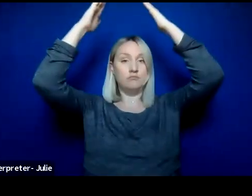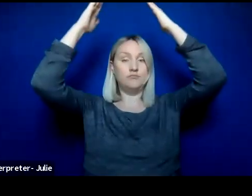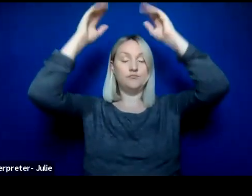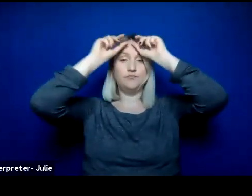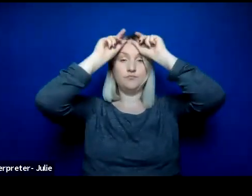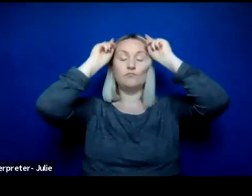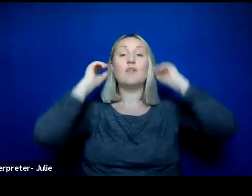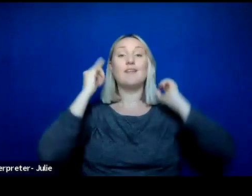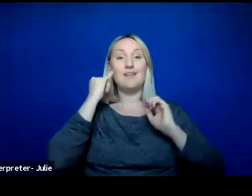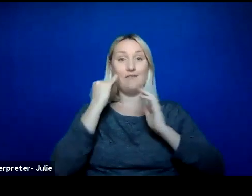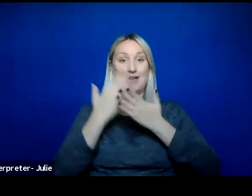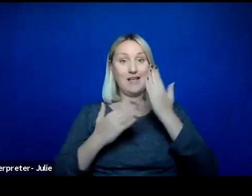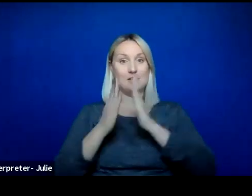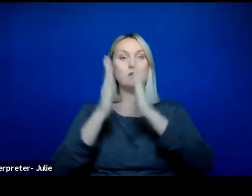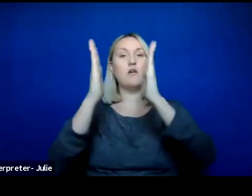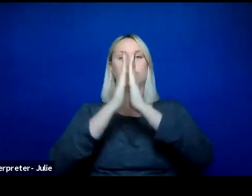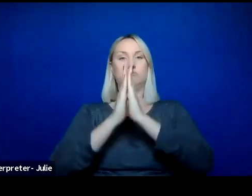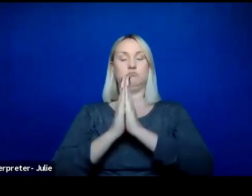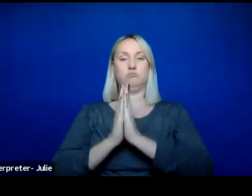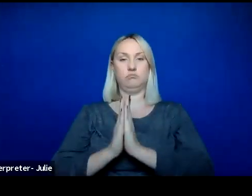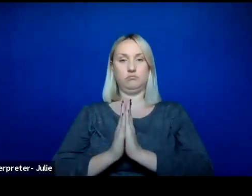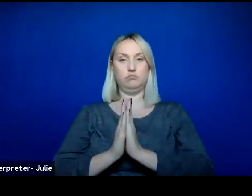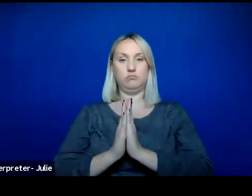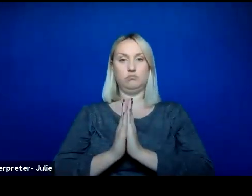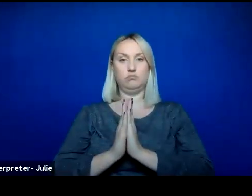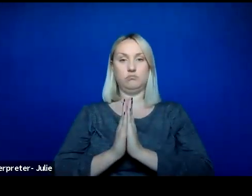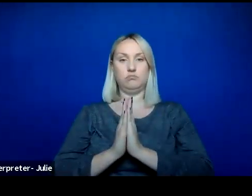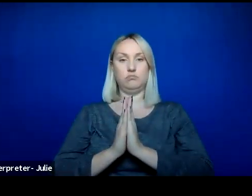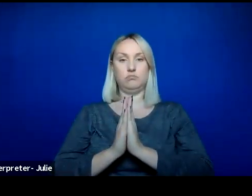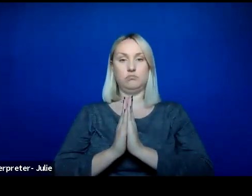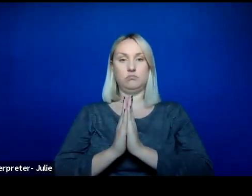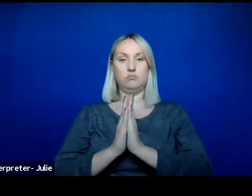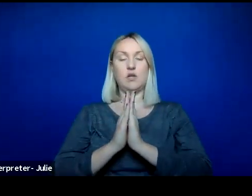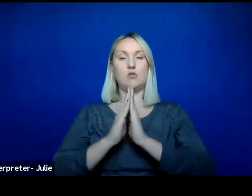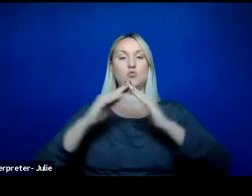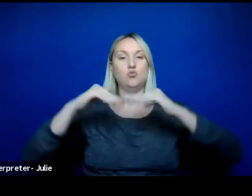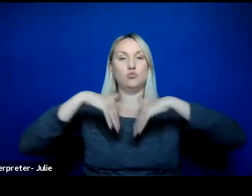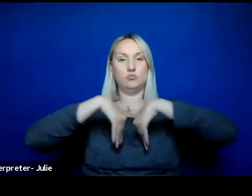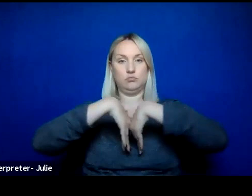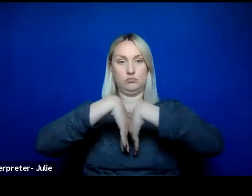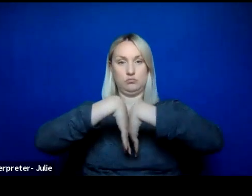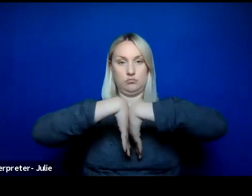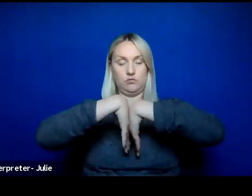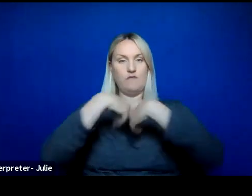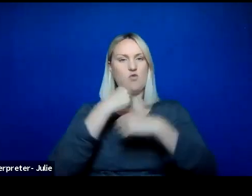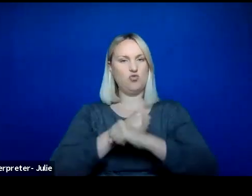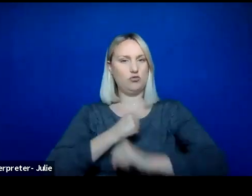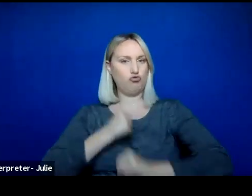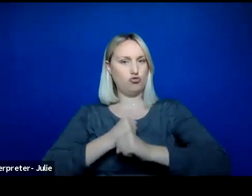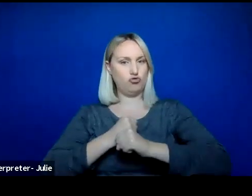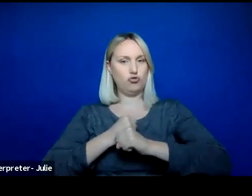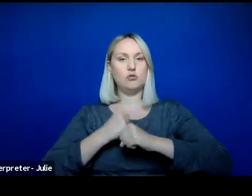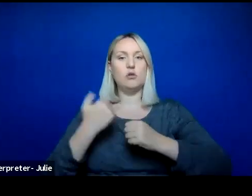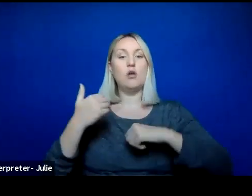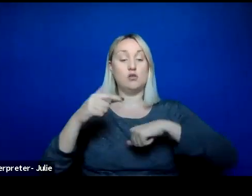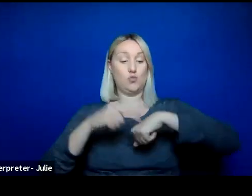if your hands are up, bring them together. And now we'll make a flip, a little bit of a wrist stretch. So you're going to press the